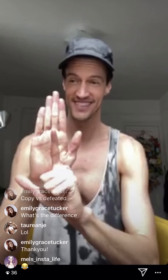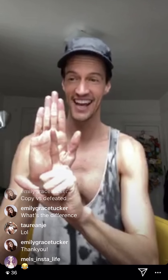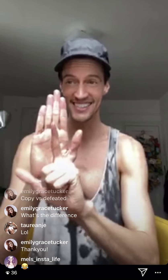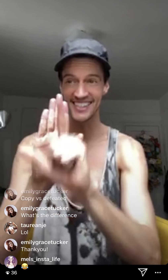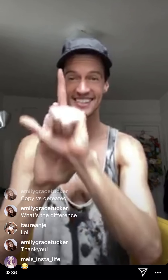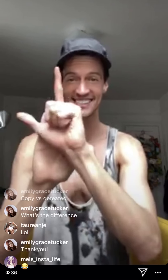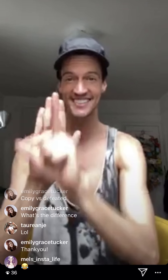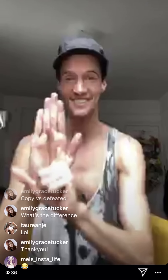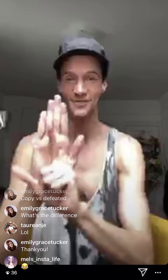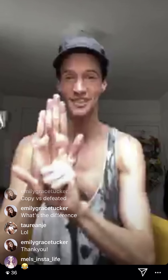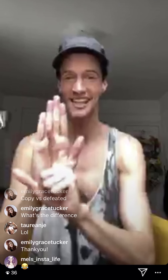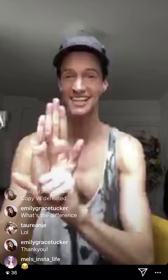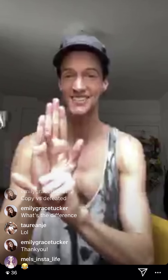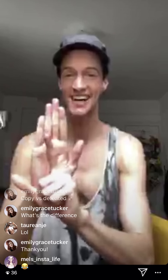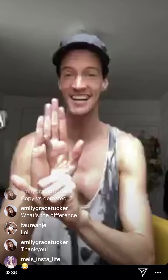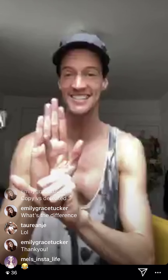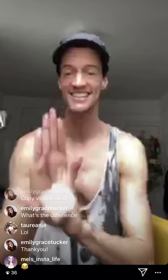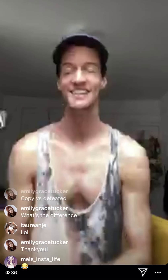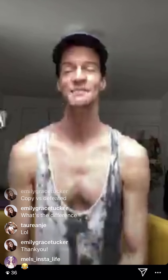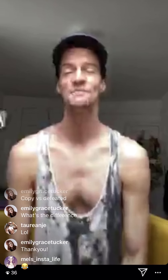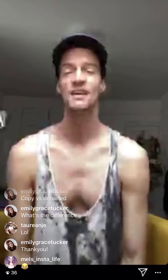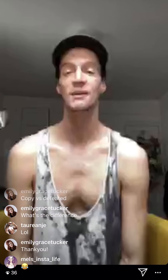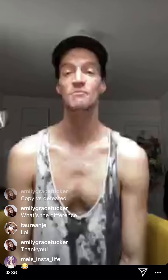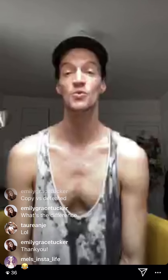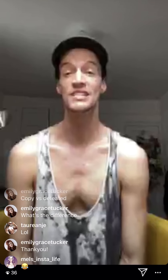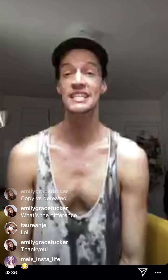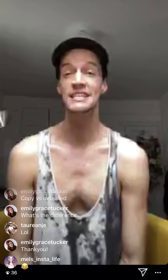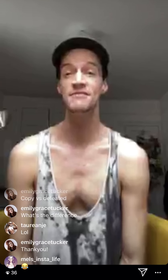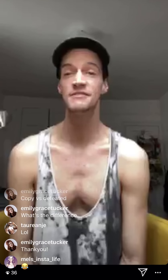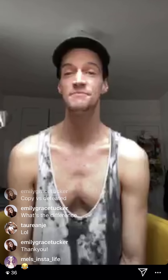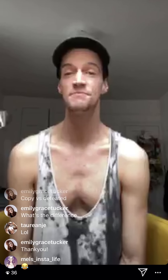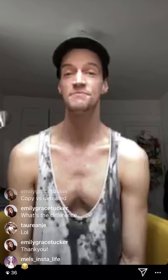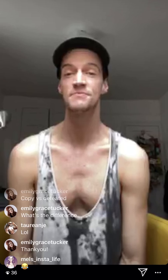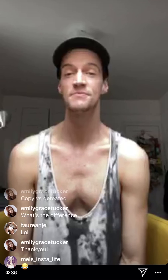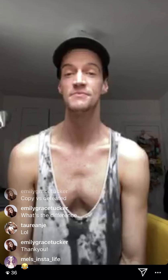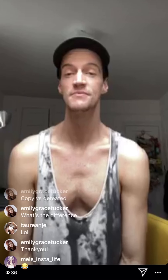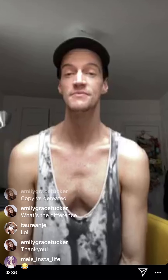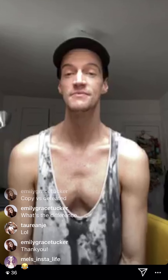Excellent. Really nice, you guys. Receive.